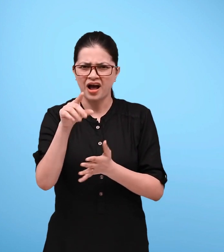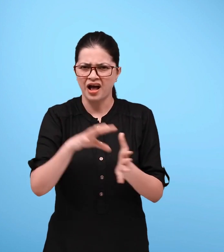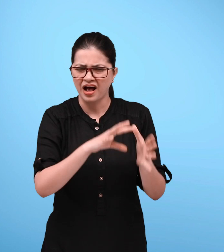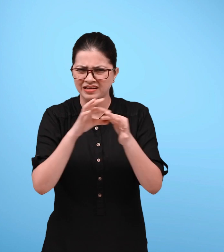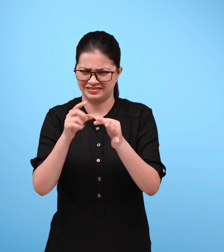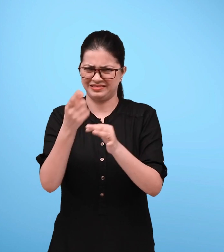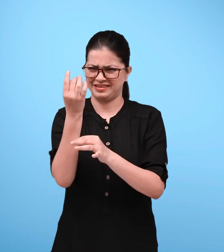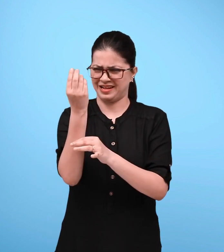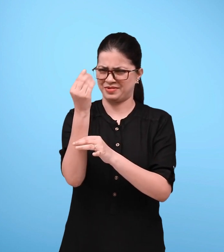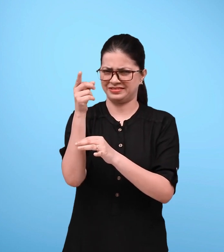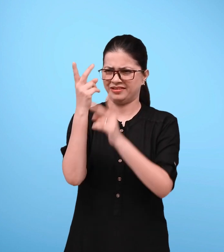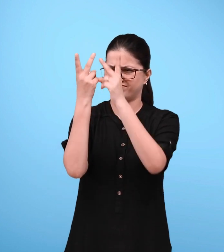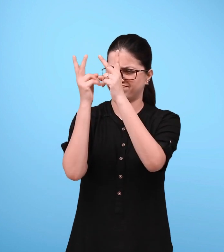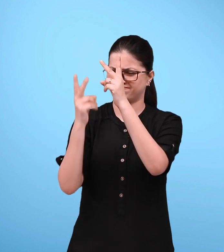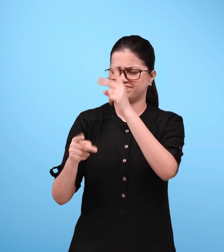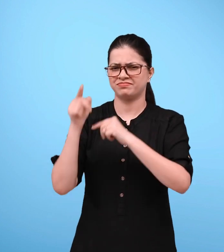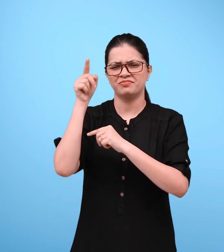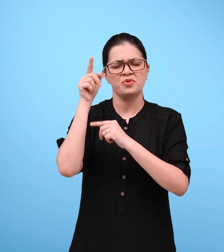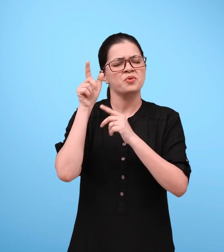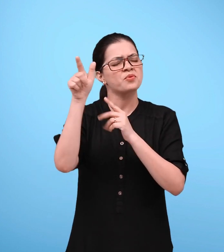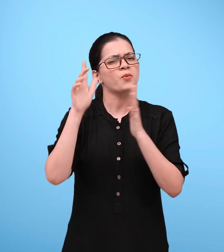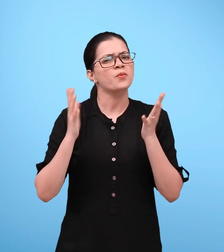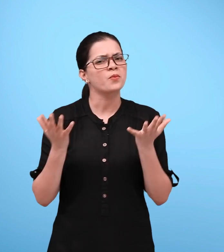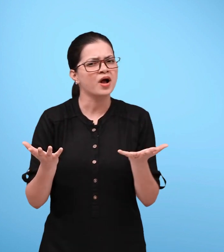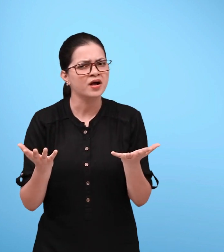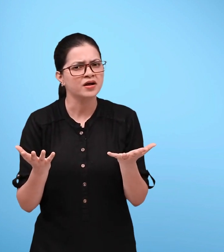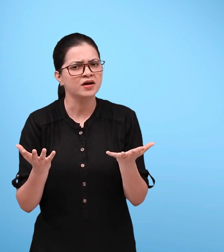If not, why do you think there is a difference?